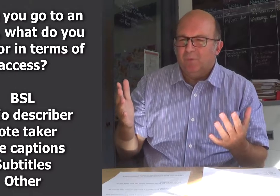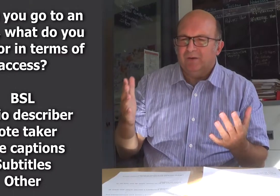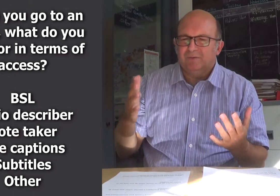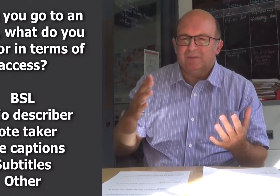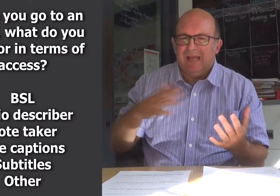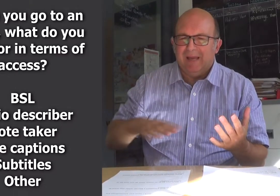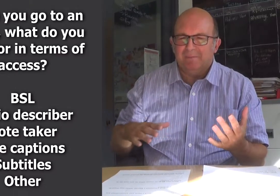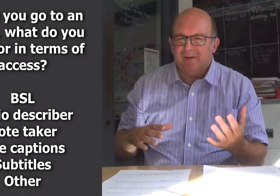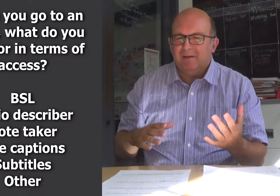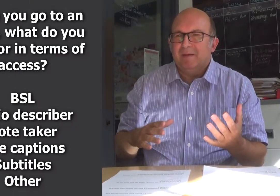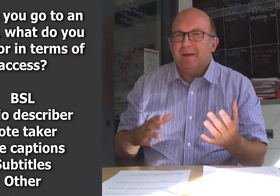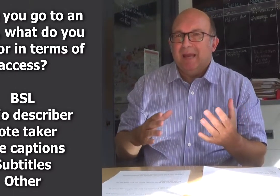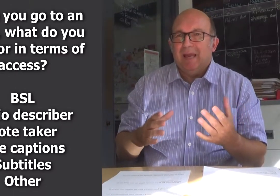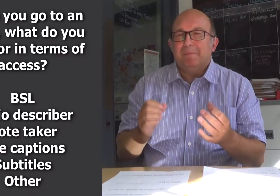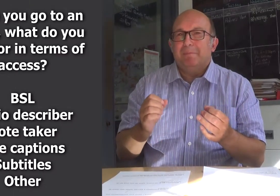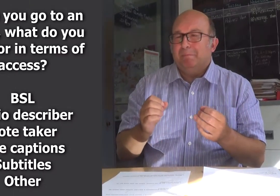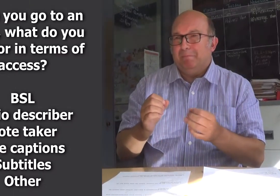You want